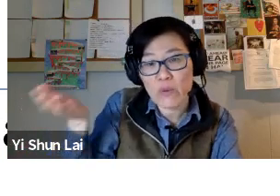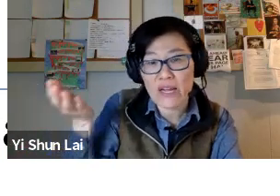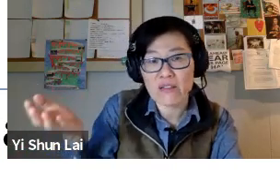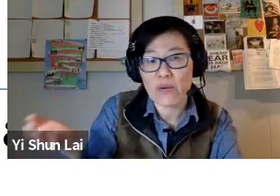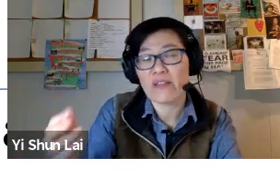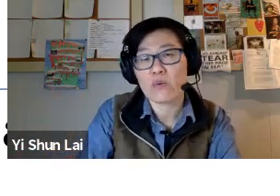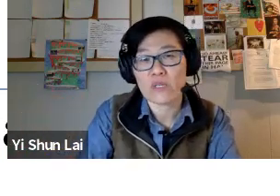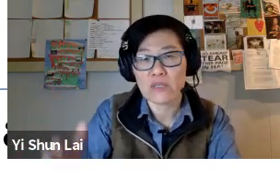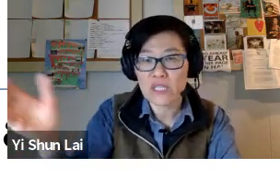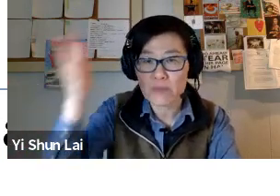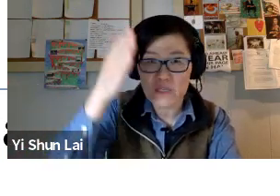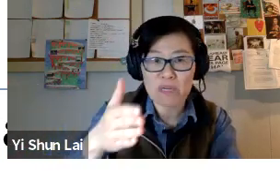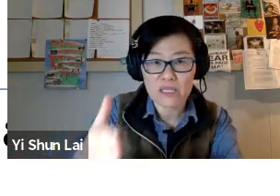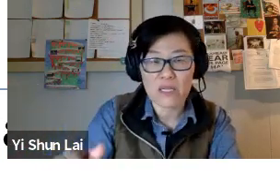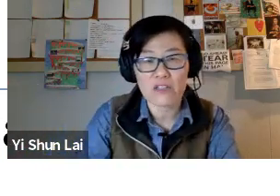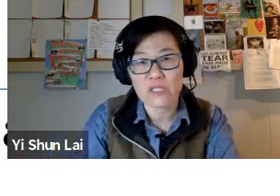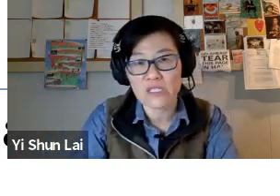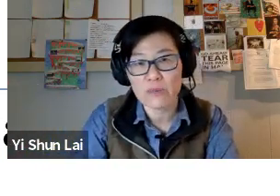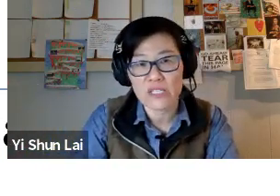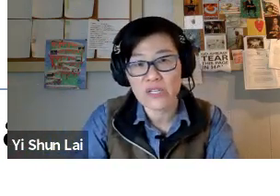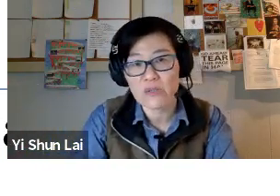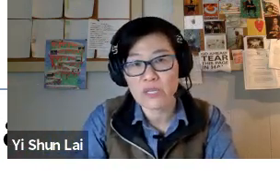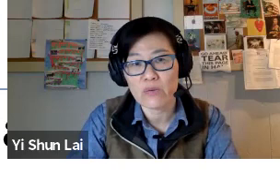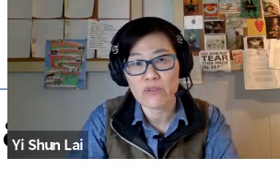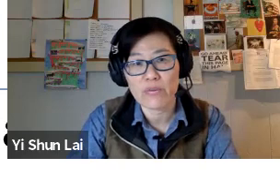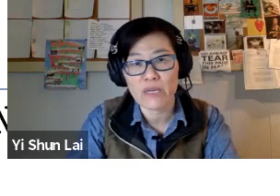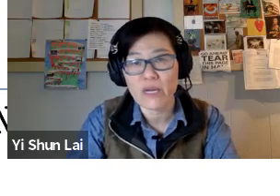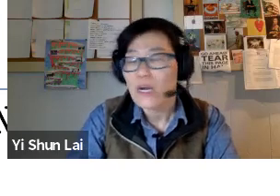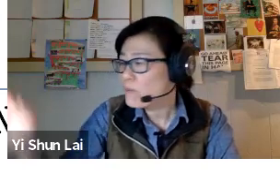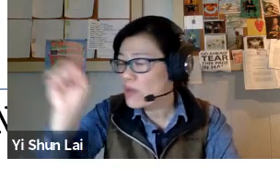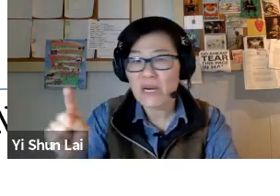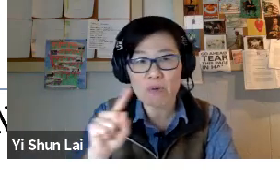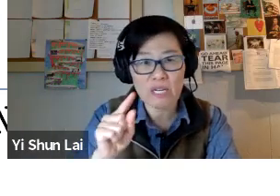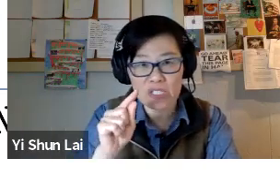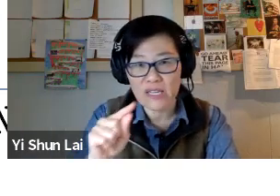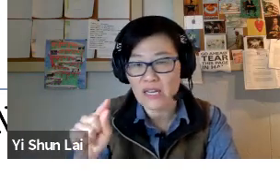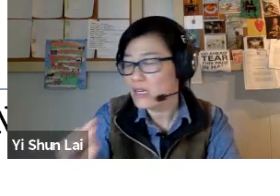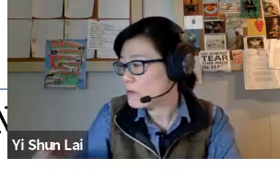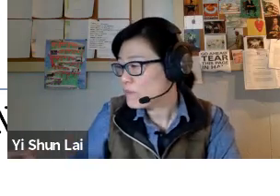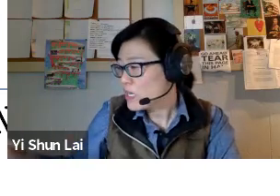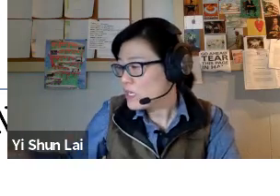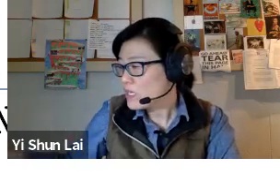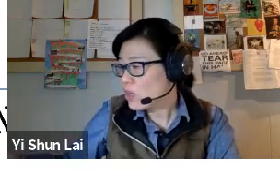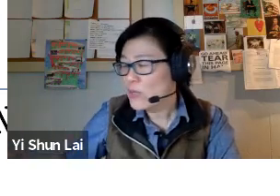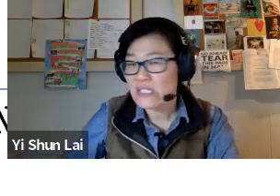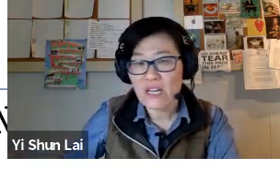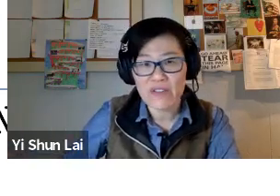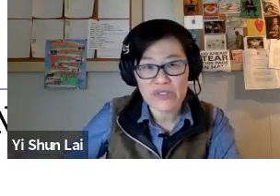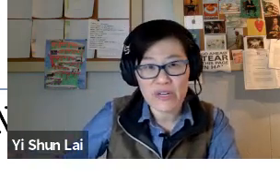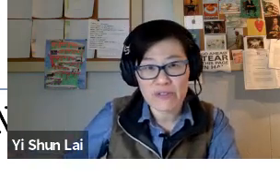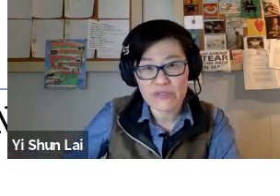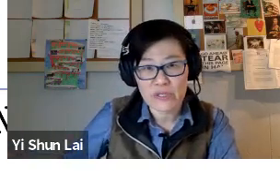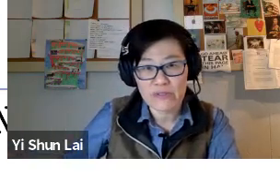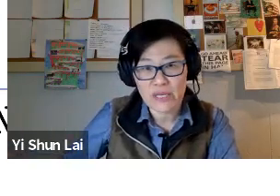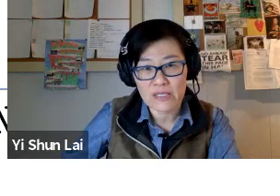kind of the way that it worked, and it was able to immediately lock those things into place. So that's the way that it worked for me. Okay, and by the way, I should say that although I did have